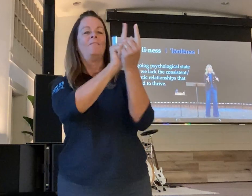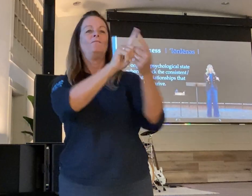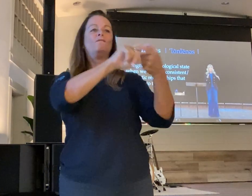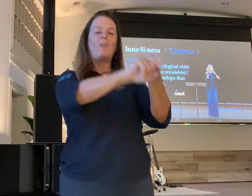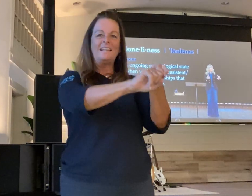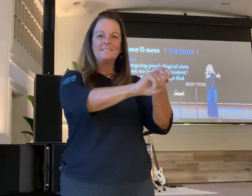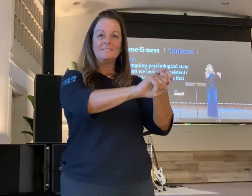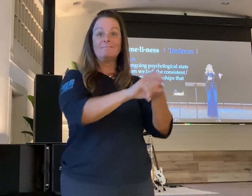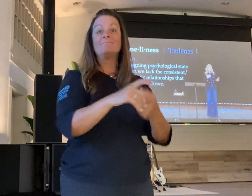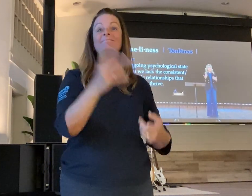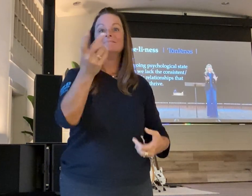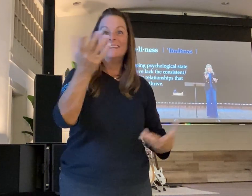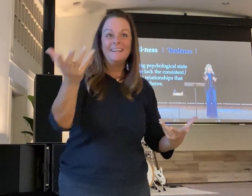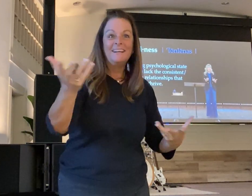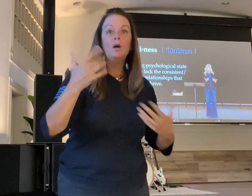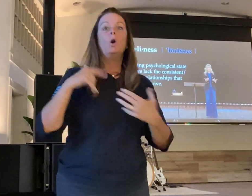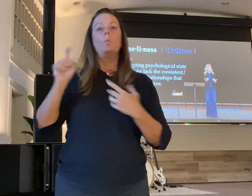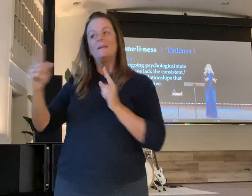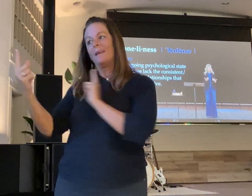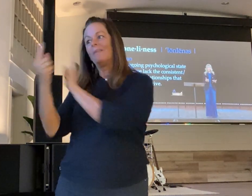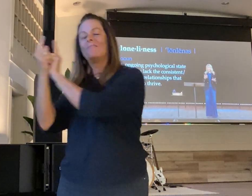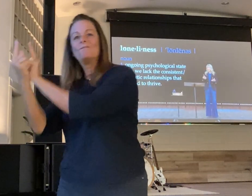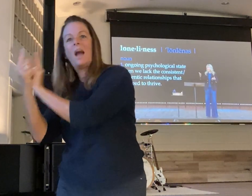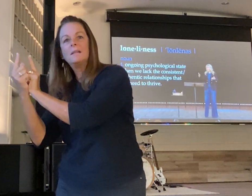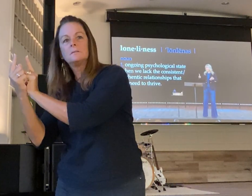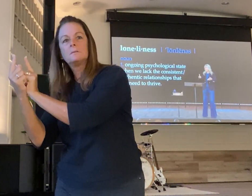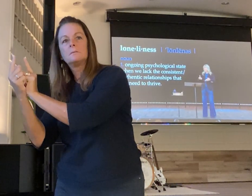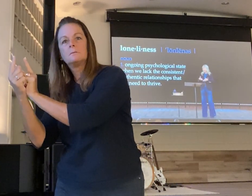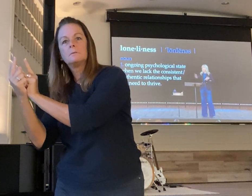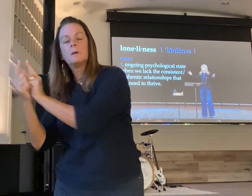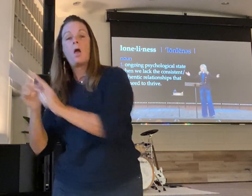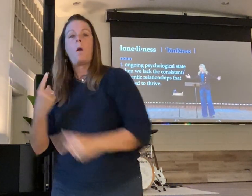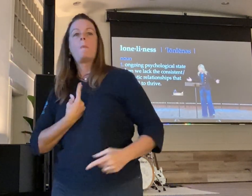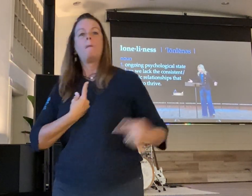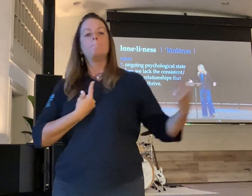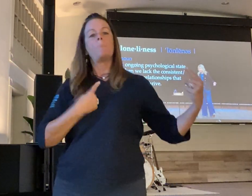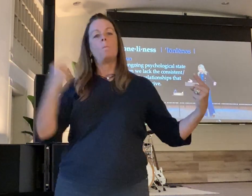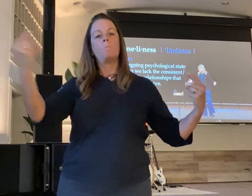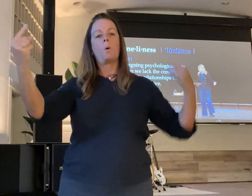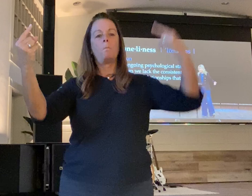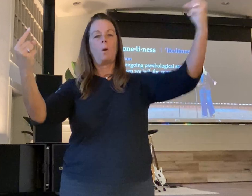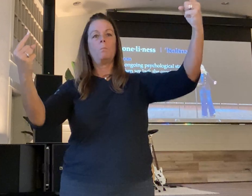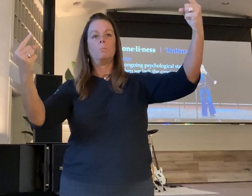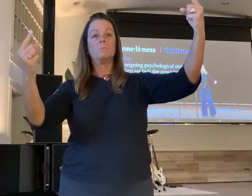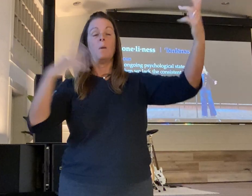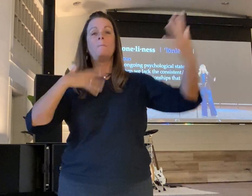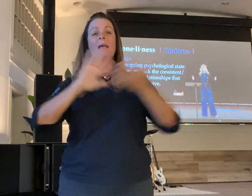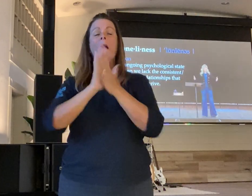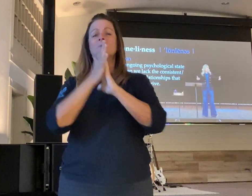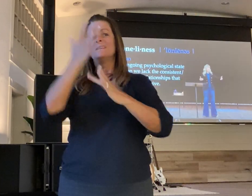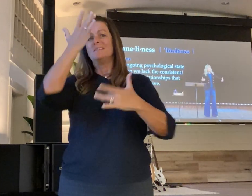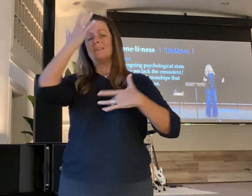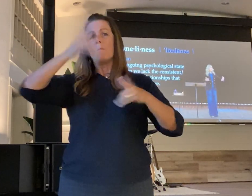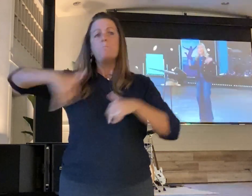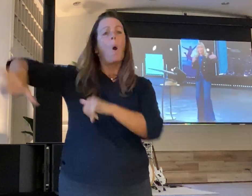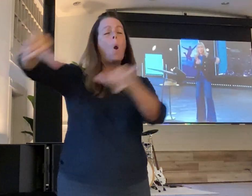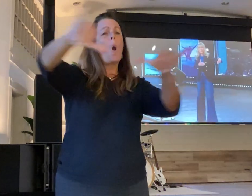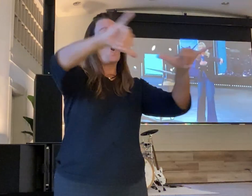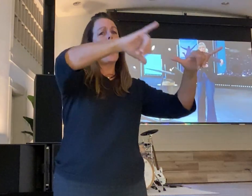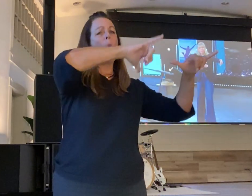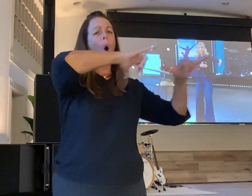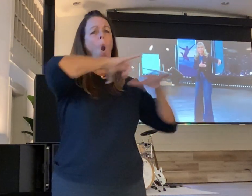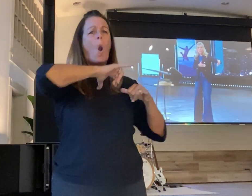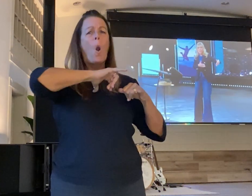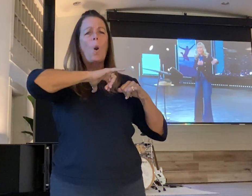thrive. And this has become, loneliness has become this pandemic. And pan means that everyone's affected by it, right? And for the first time in